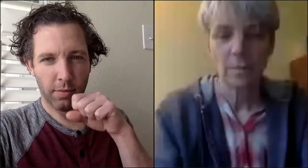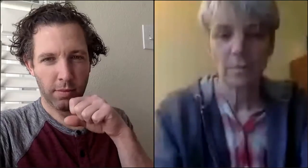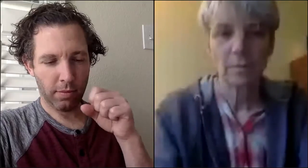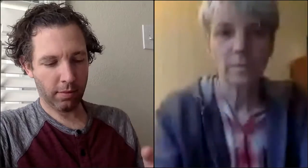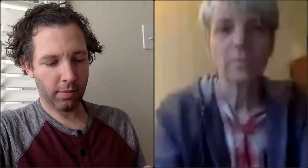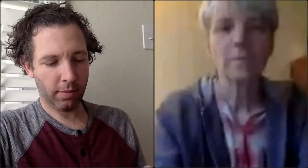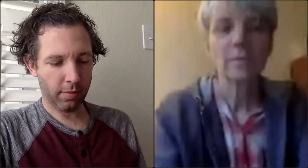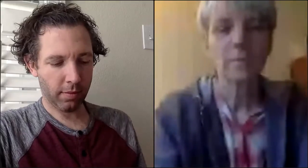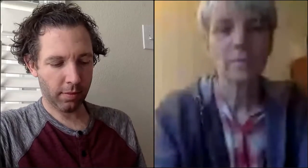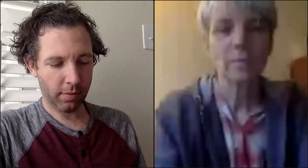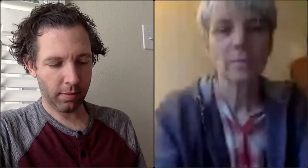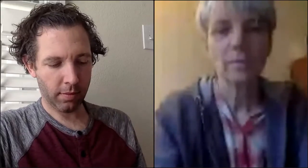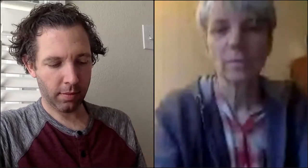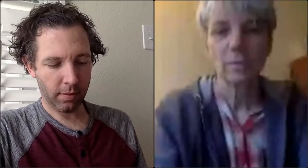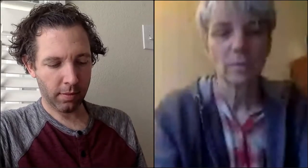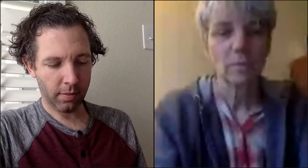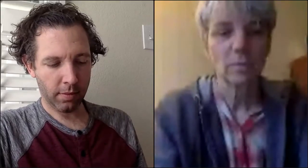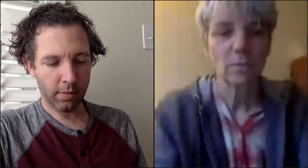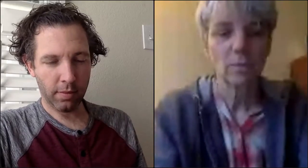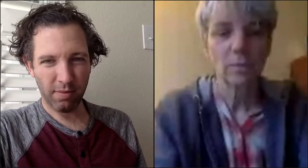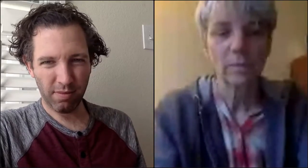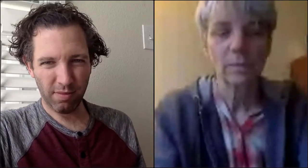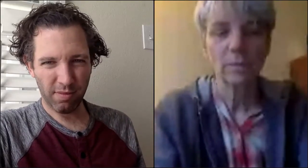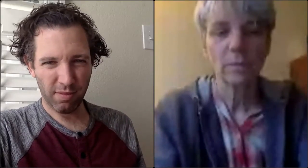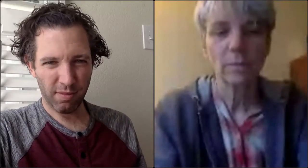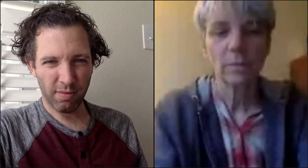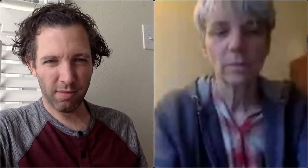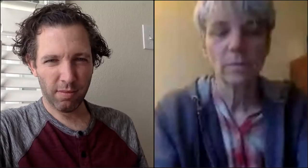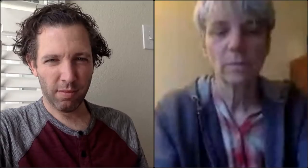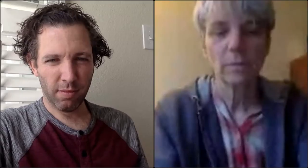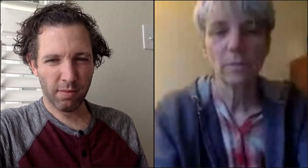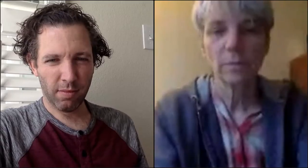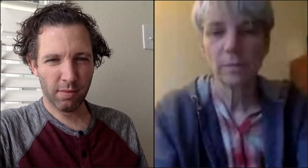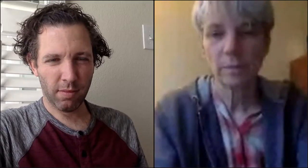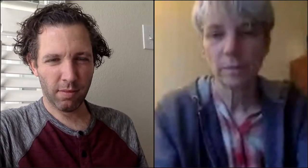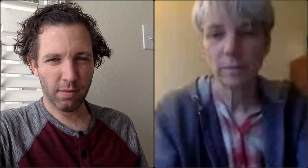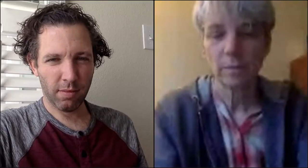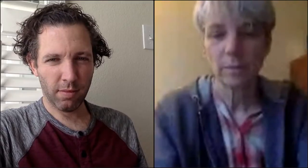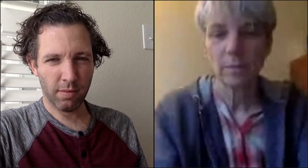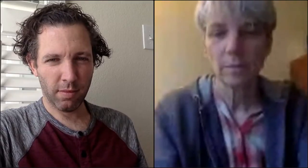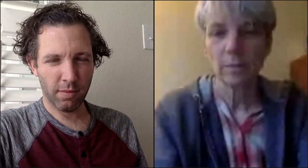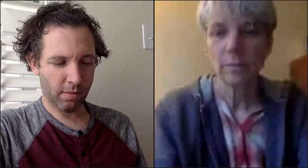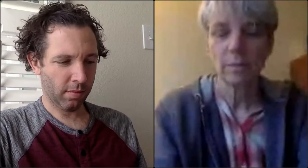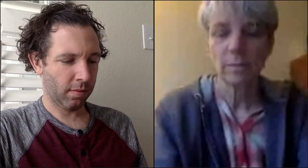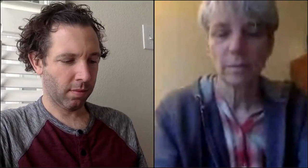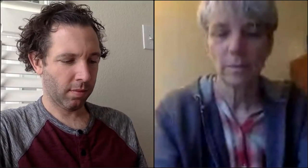Because I don't think it was exactly a word, right? So that's what I have to do that. And it might be a simple matter